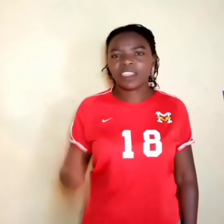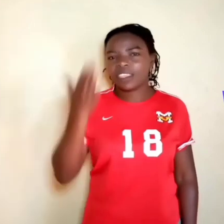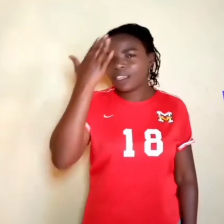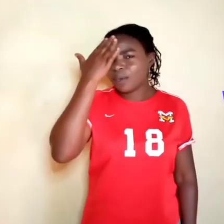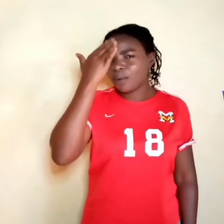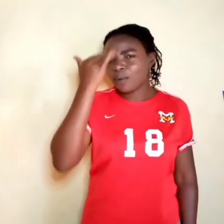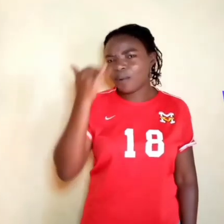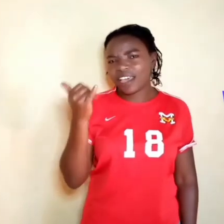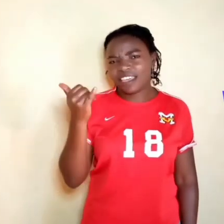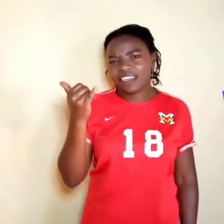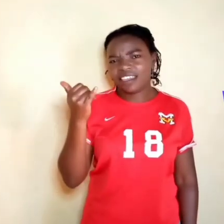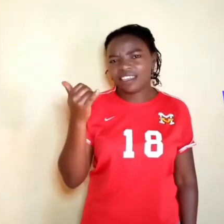Why.